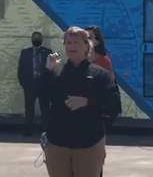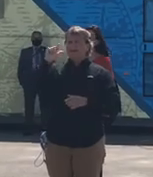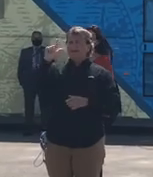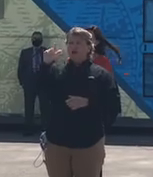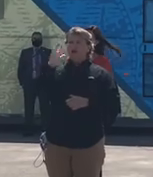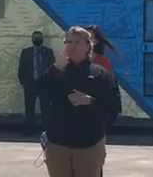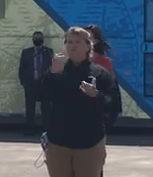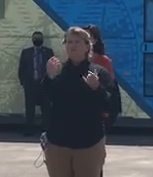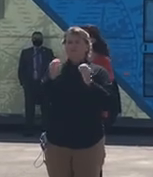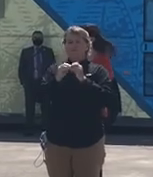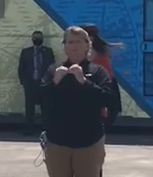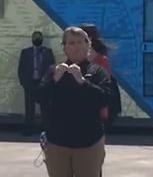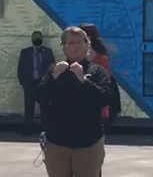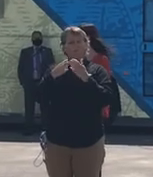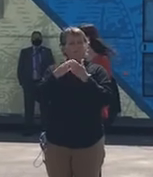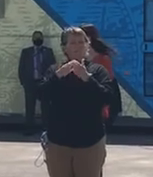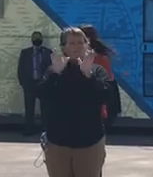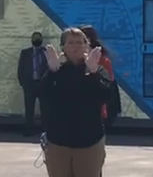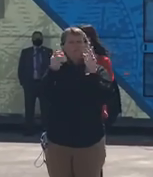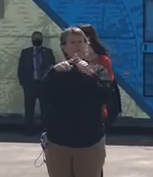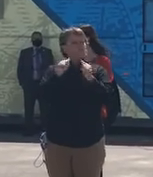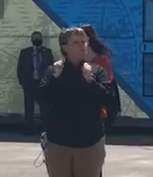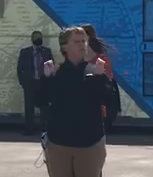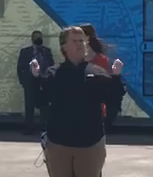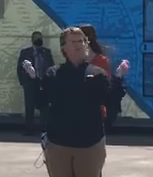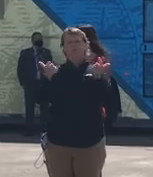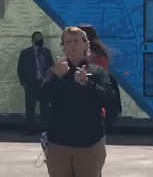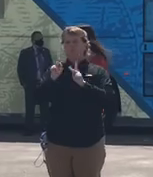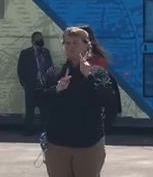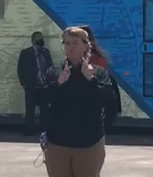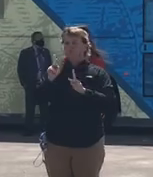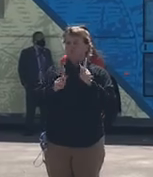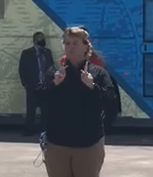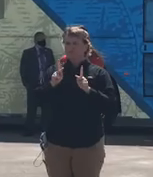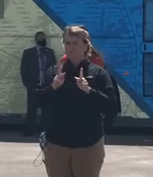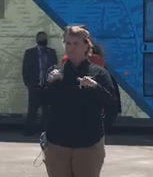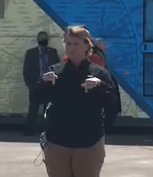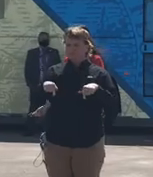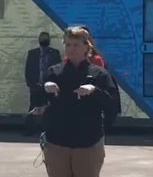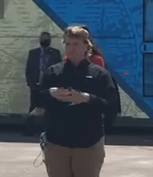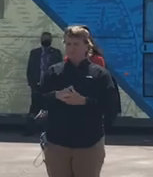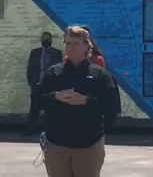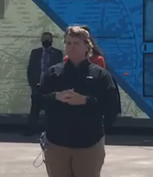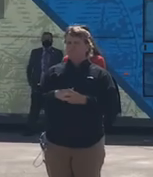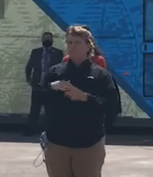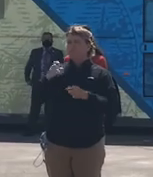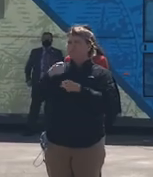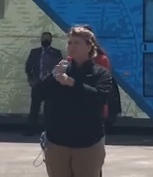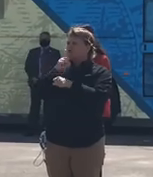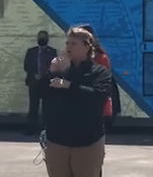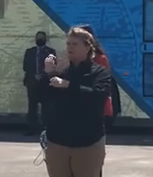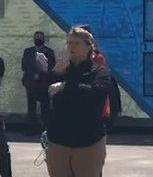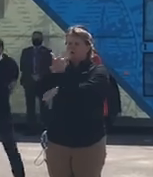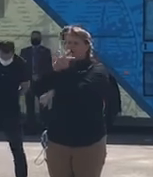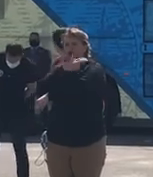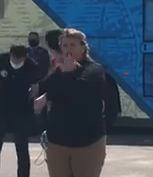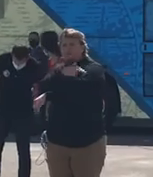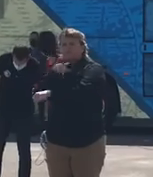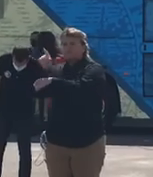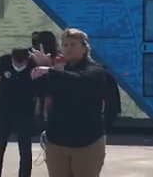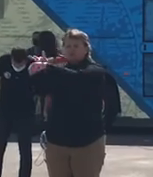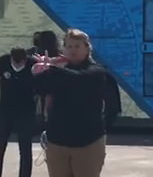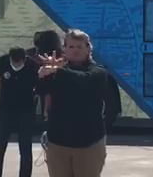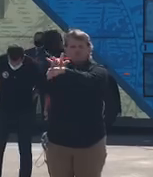once we do these folks. We've also reached out to all the hospital systems and offered tests for them. So I know some of them have